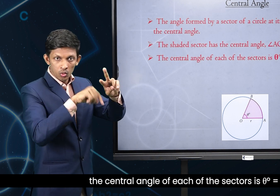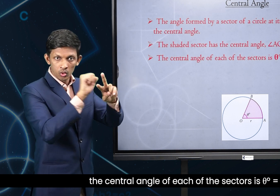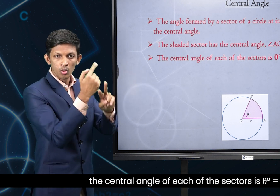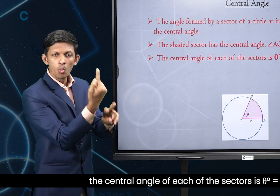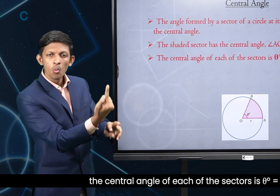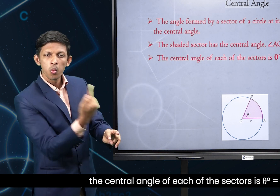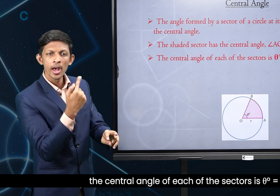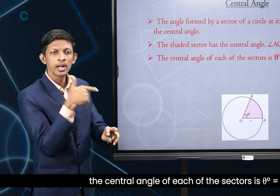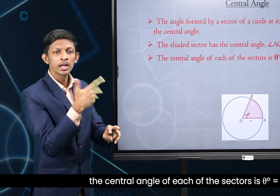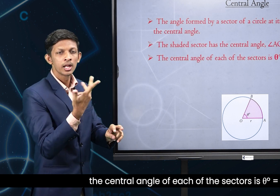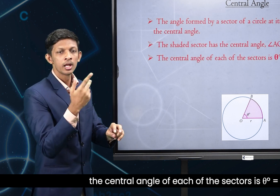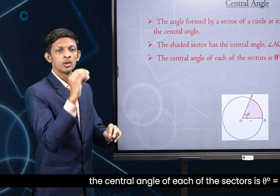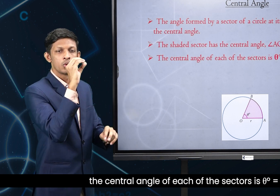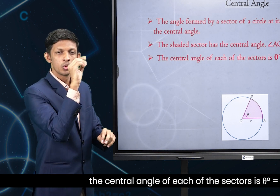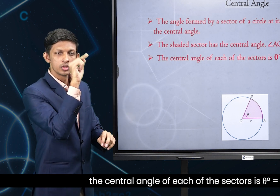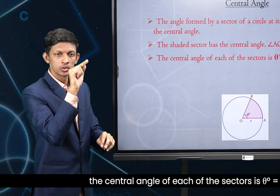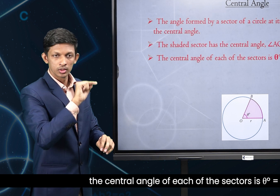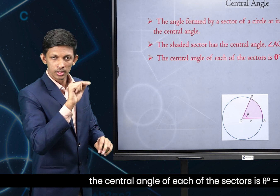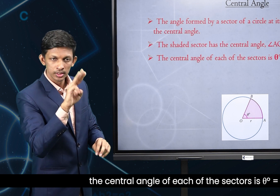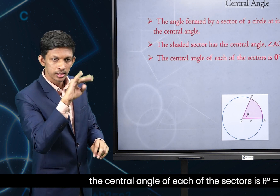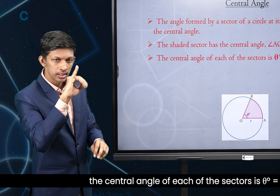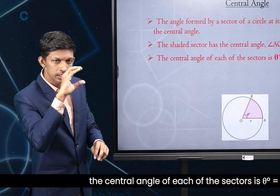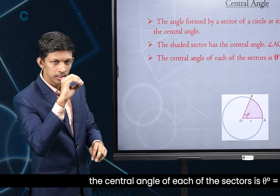to 360 by n.